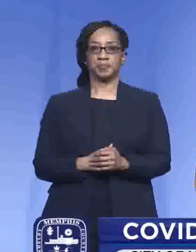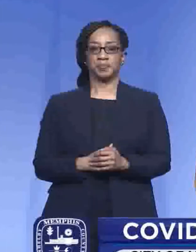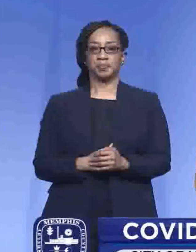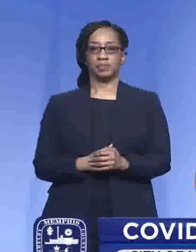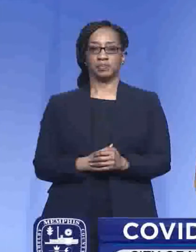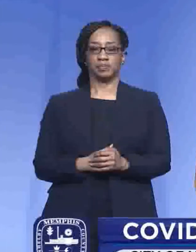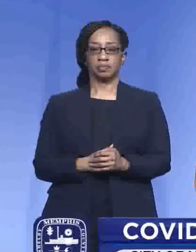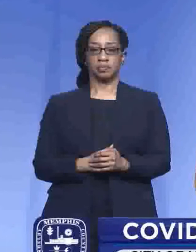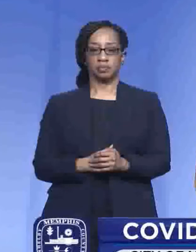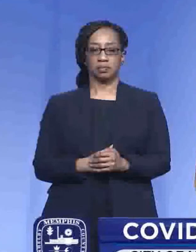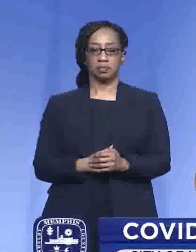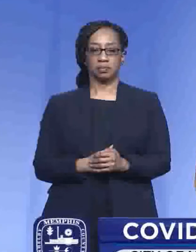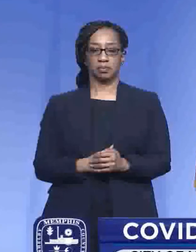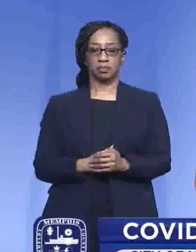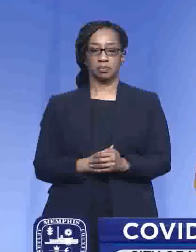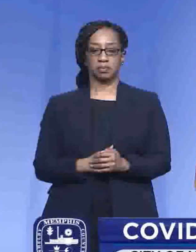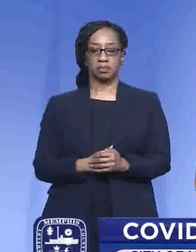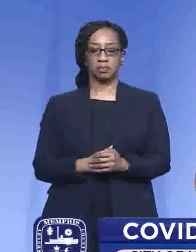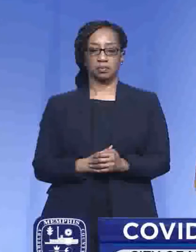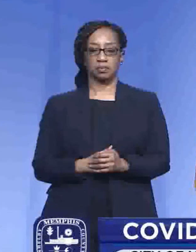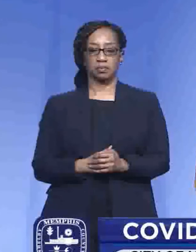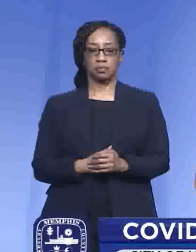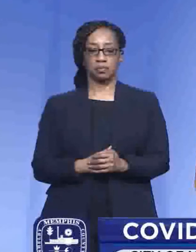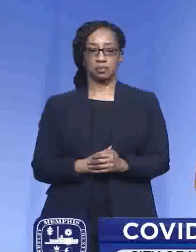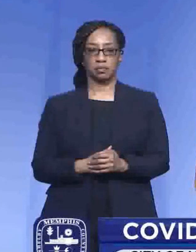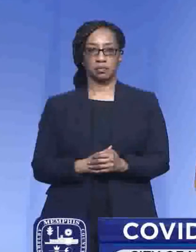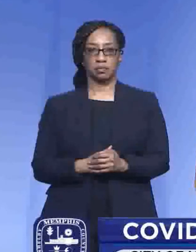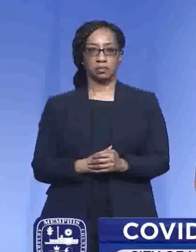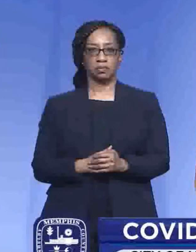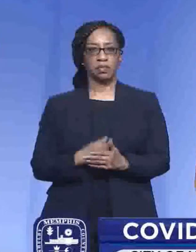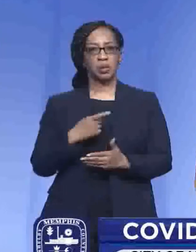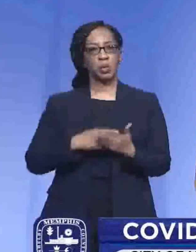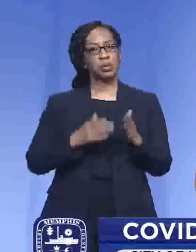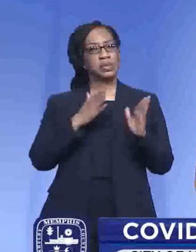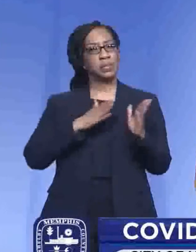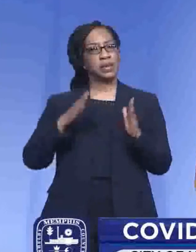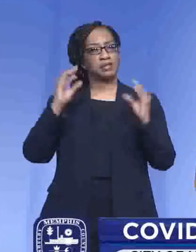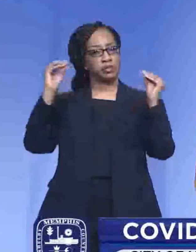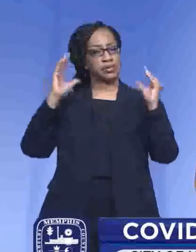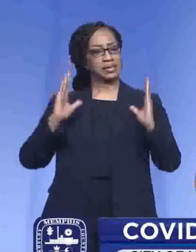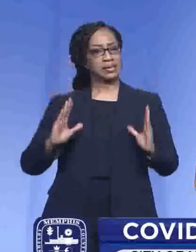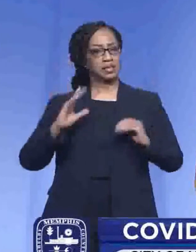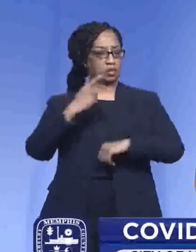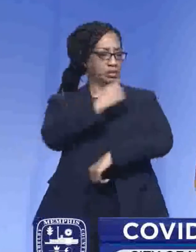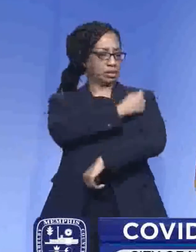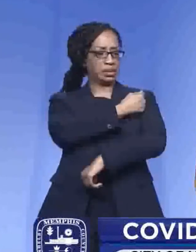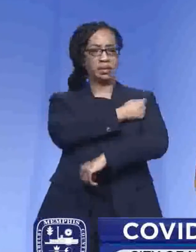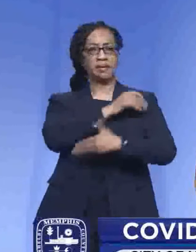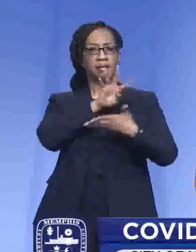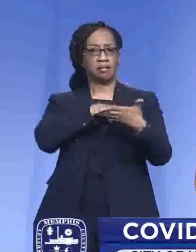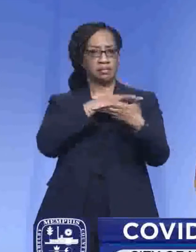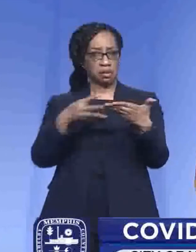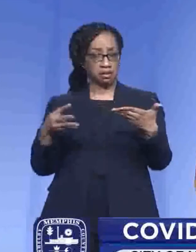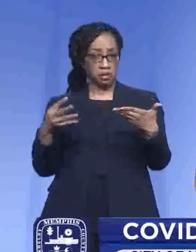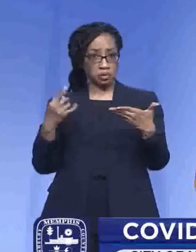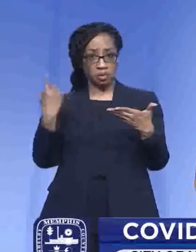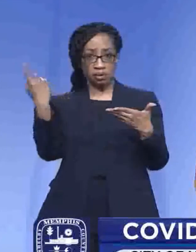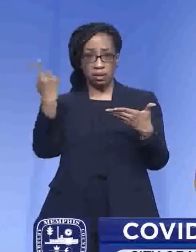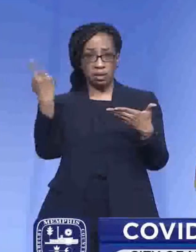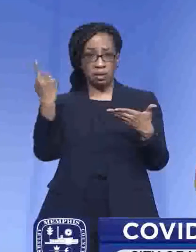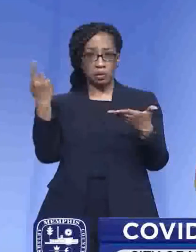All right. Well, my question is, one, what was the plan for the teacher vaccinations, including the schedule? And did anyone